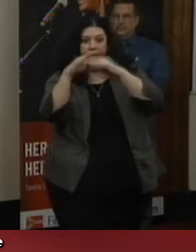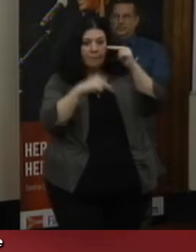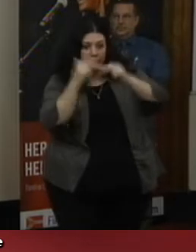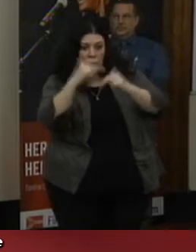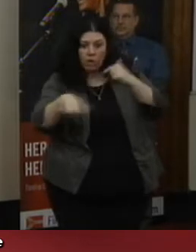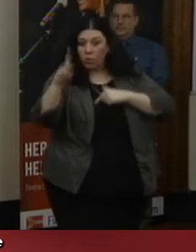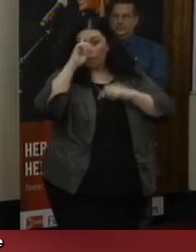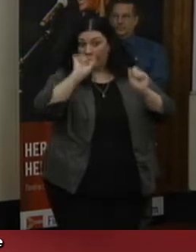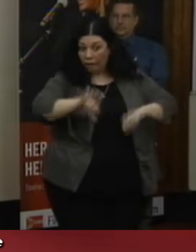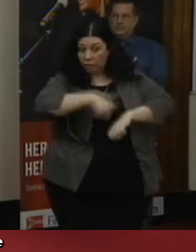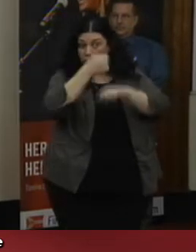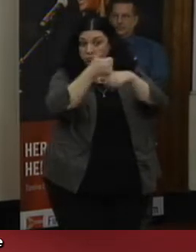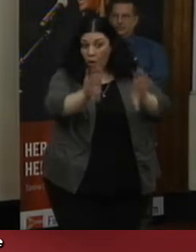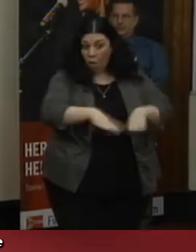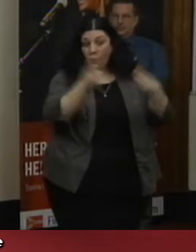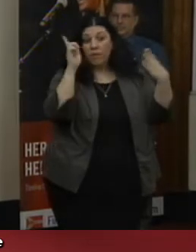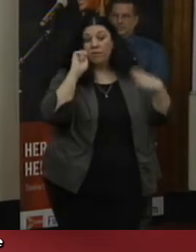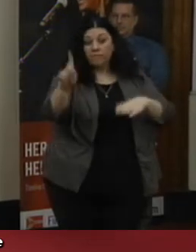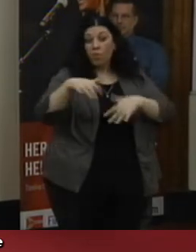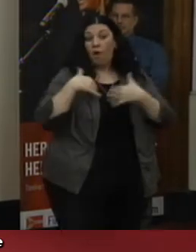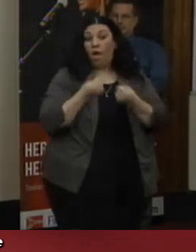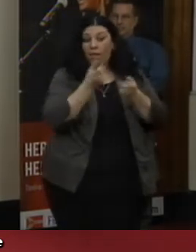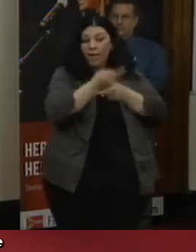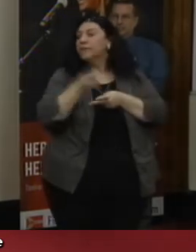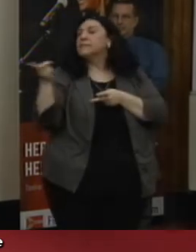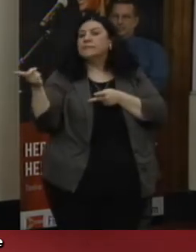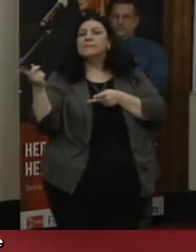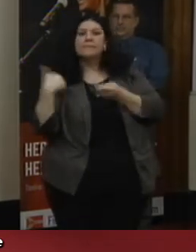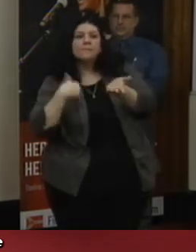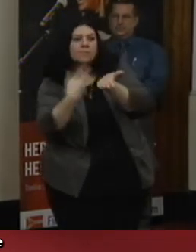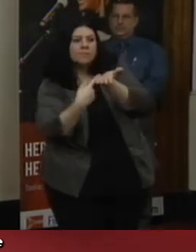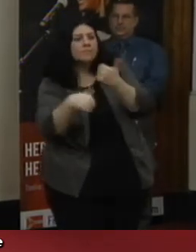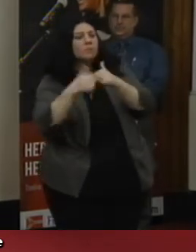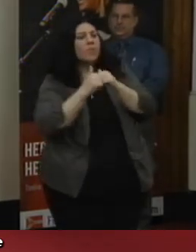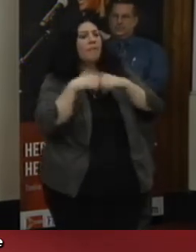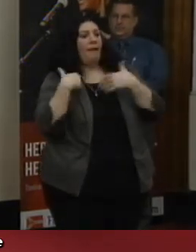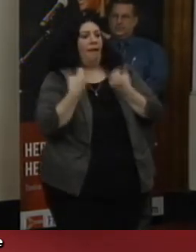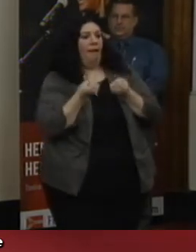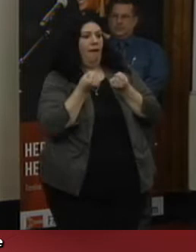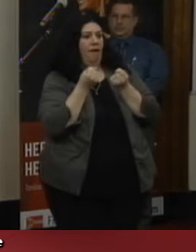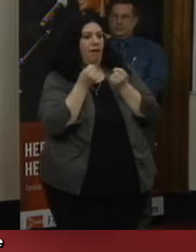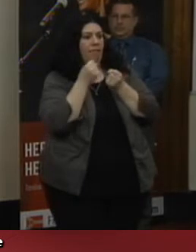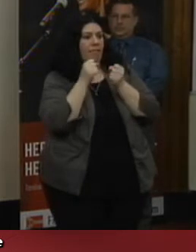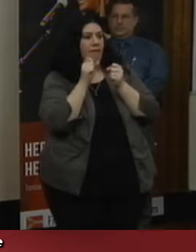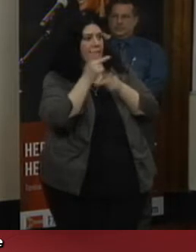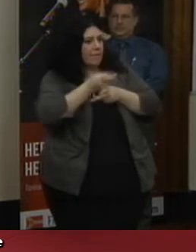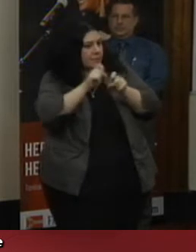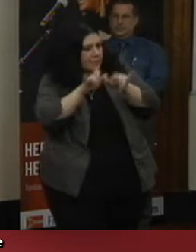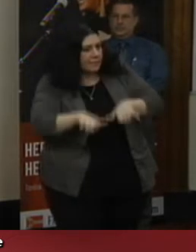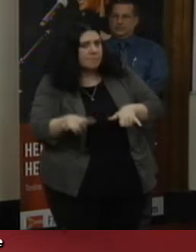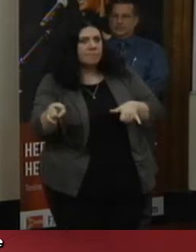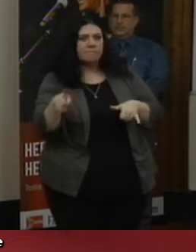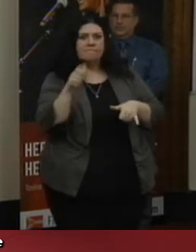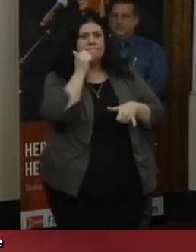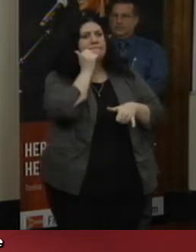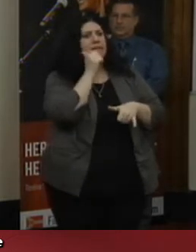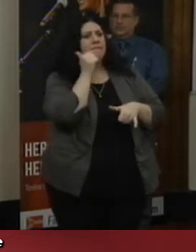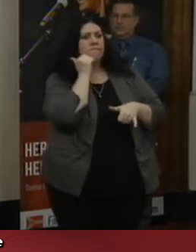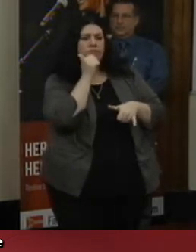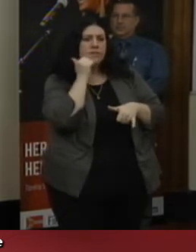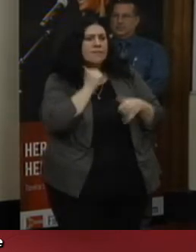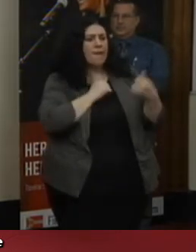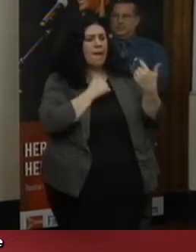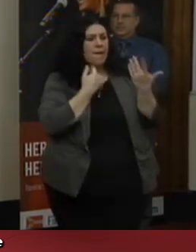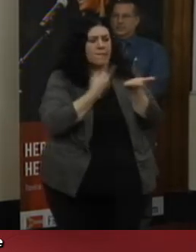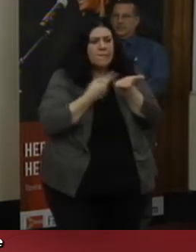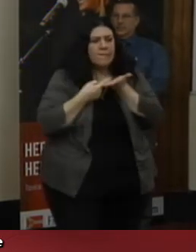some sort of medical facility? So we're having discussions with the health systems almost daily to talk about, revisit and review